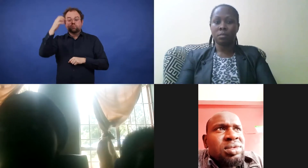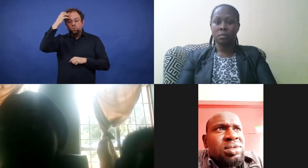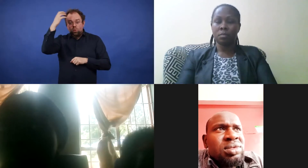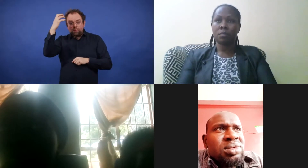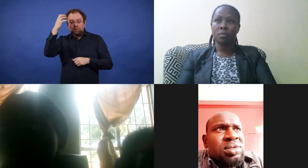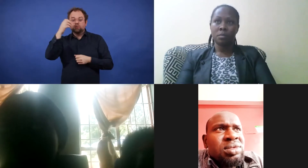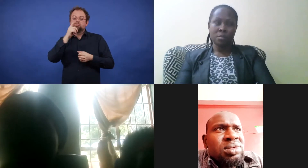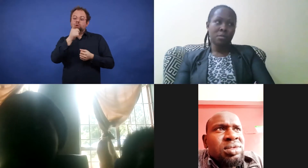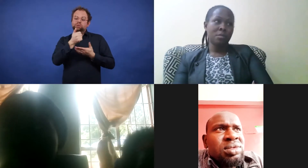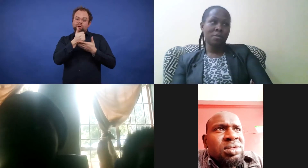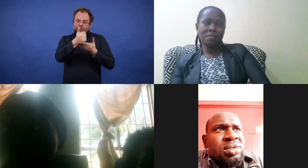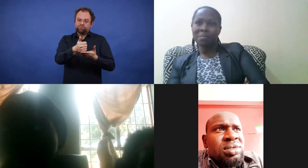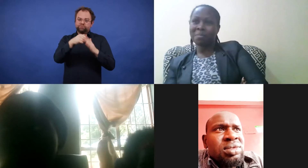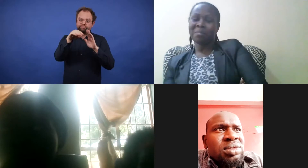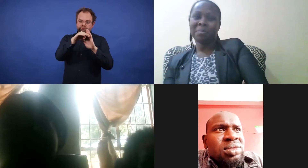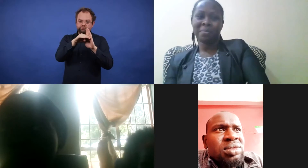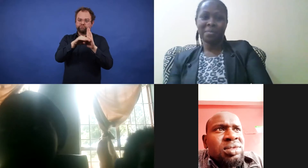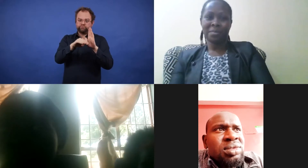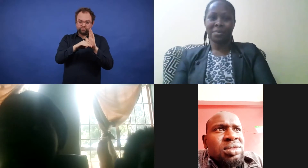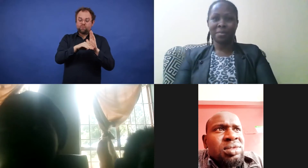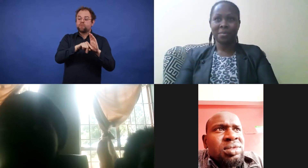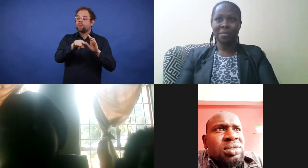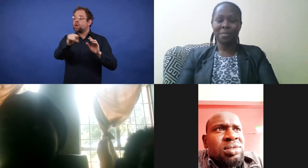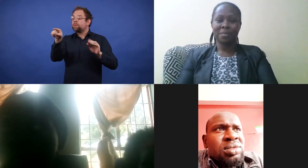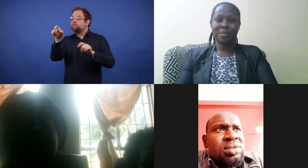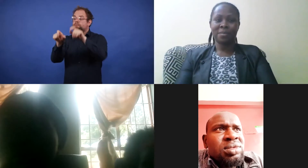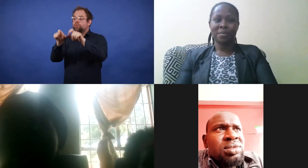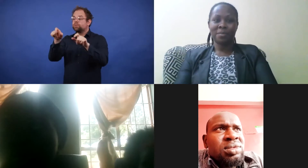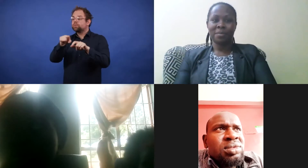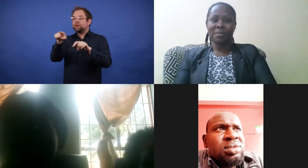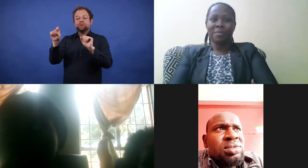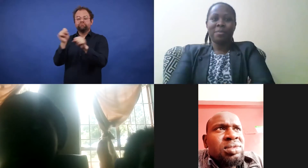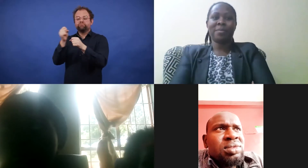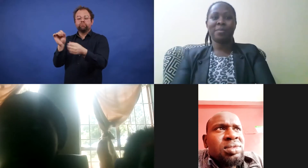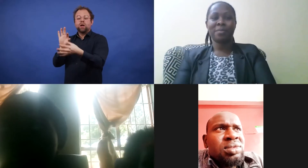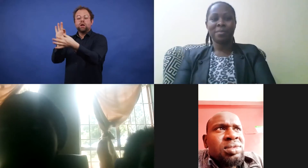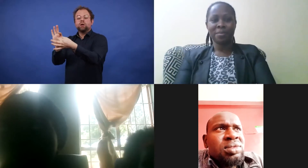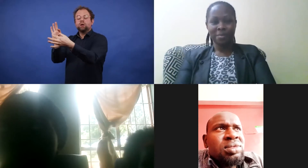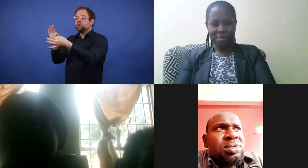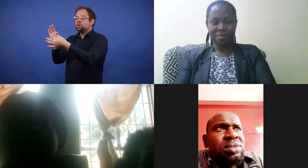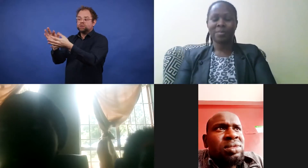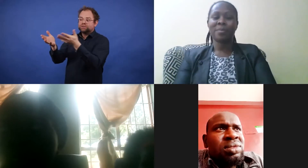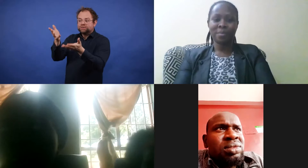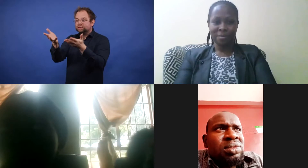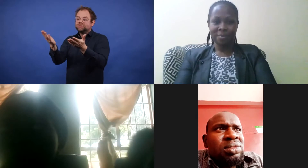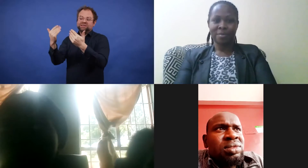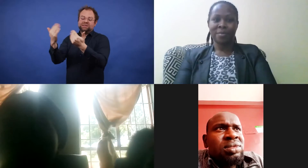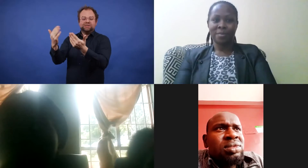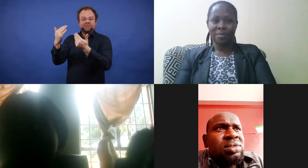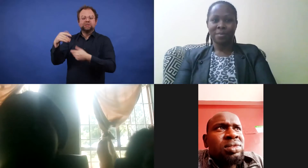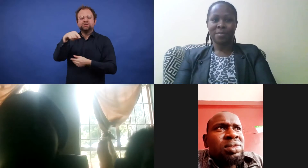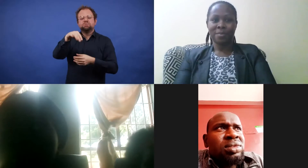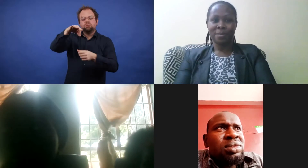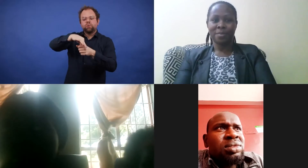with disabilities who cannot be able like to go there and do the From voting Chori itself. Fleury to